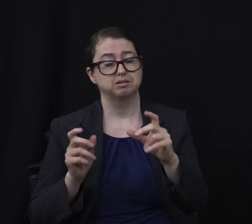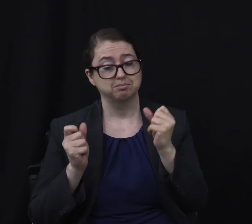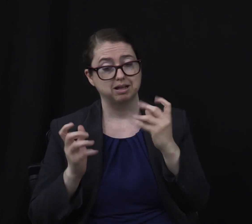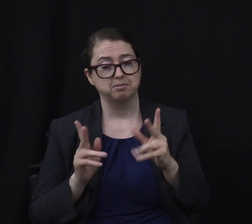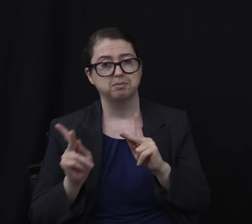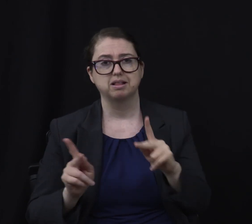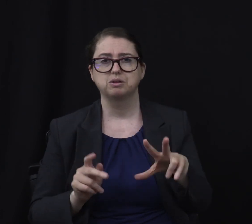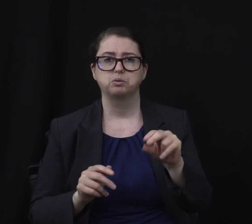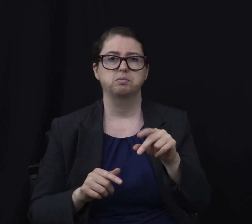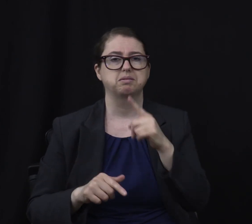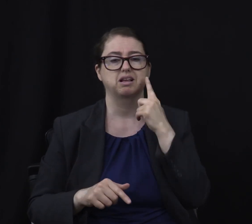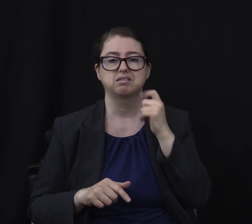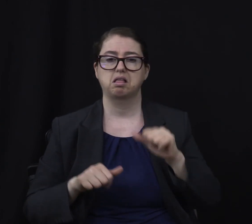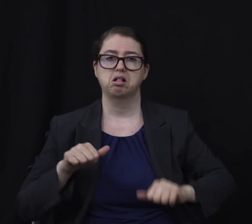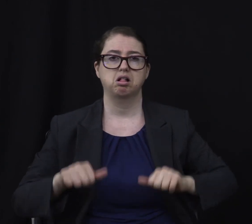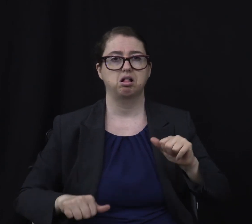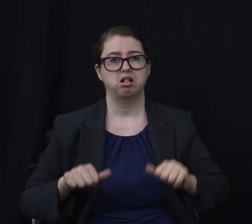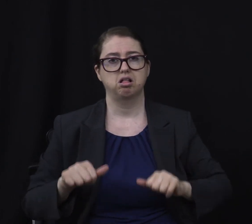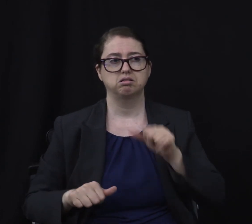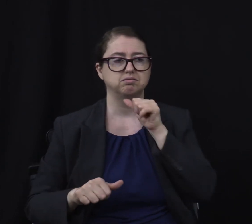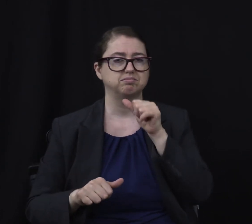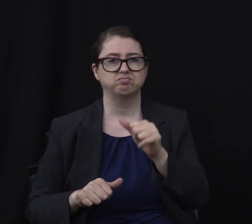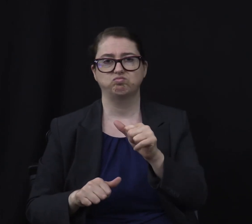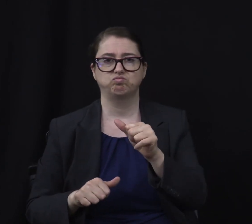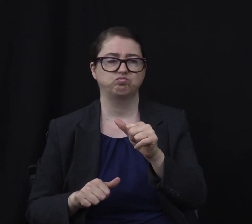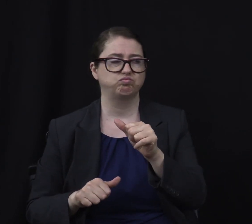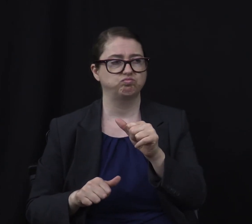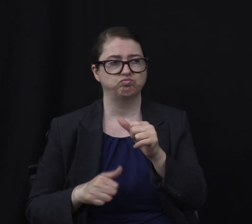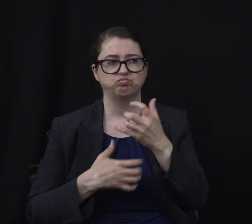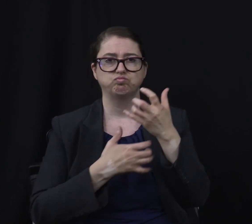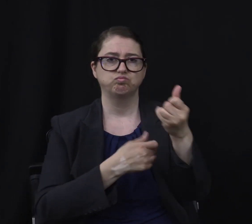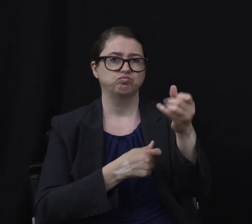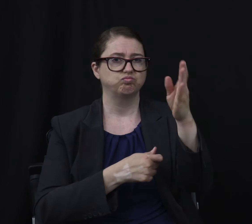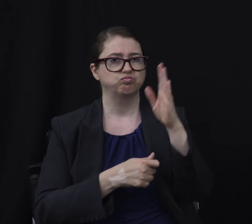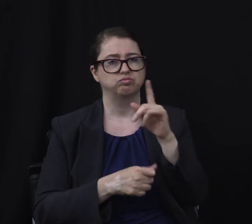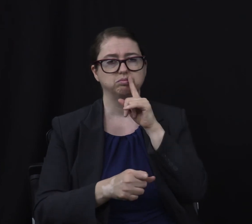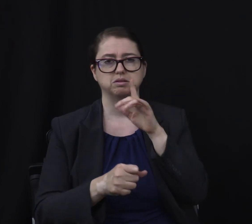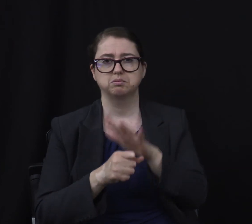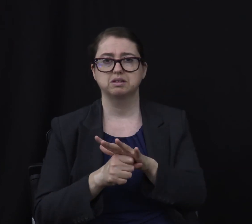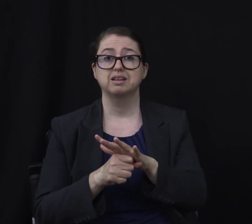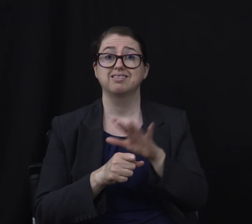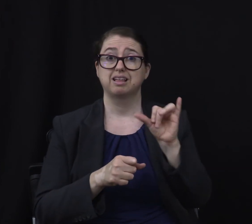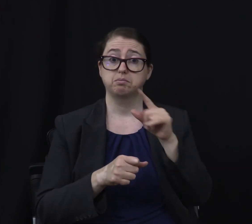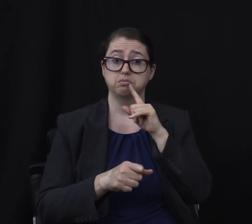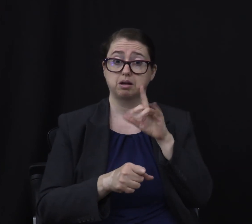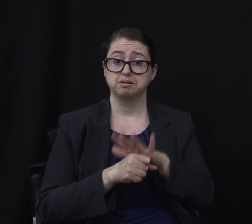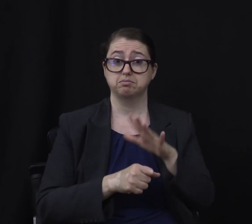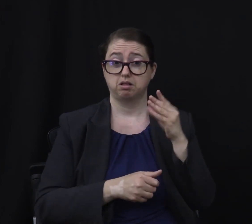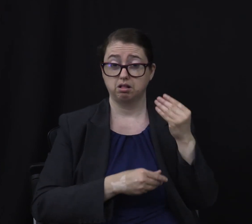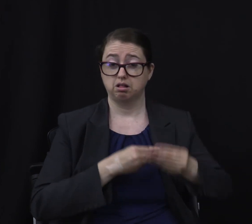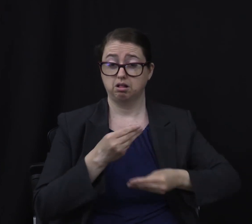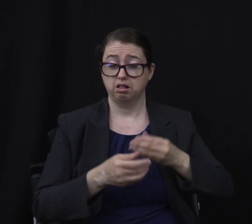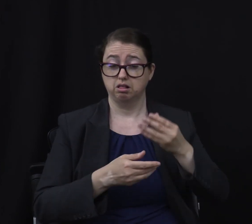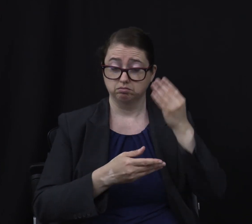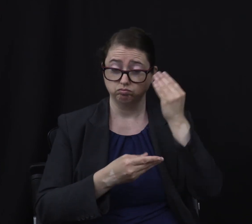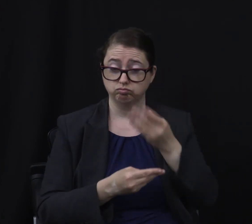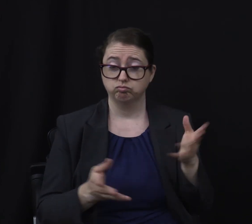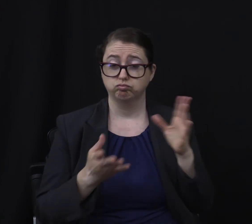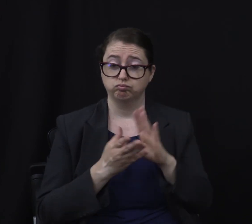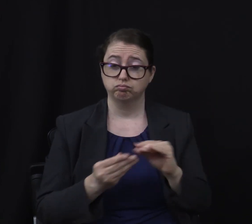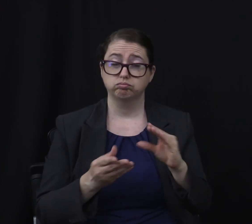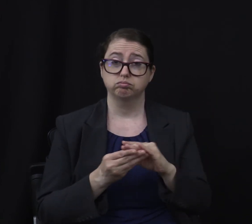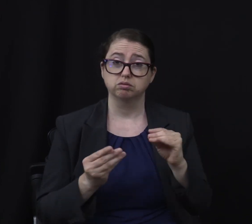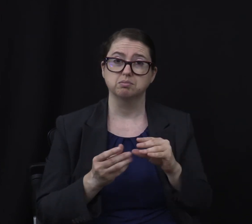doubting in the promises of God that had been passed down from generation to generation to generation to generation to